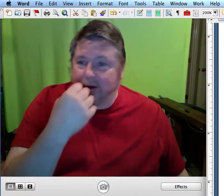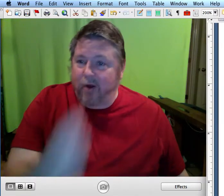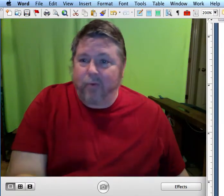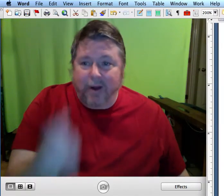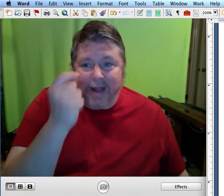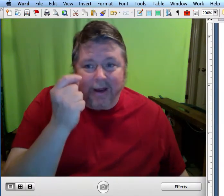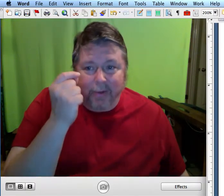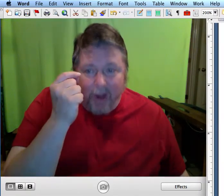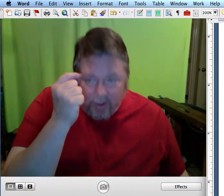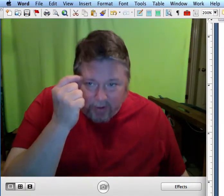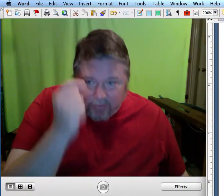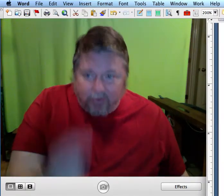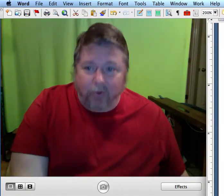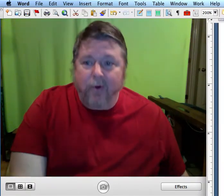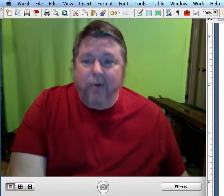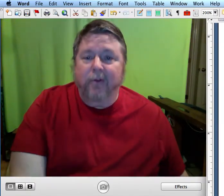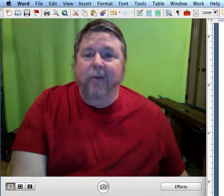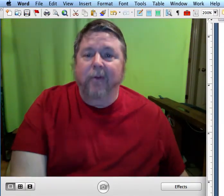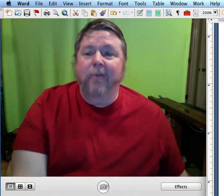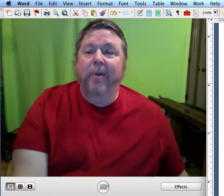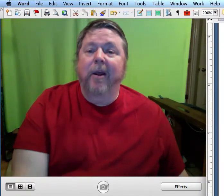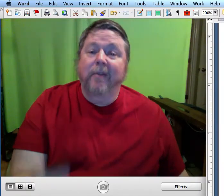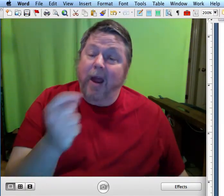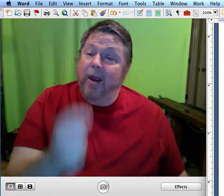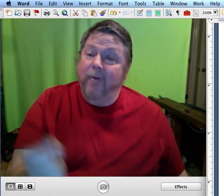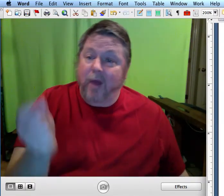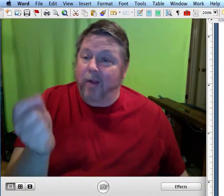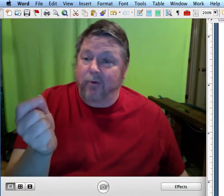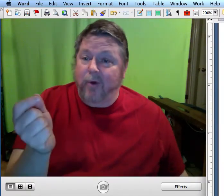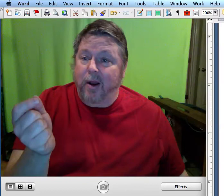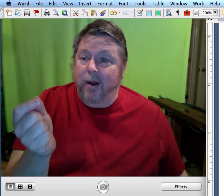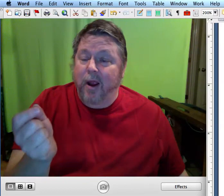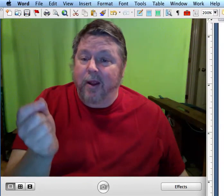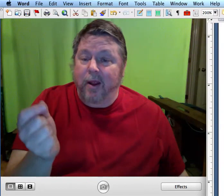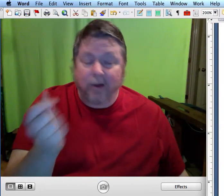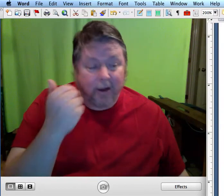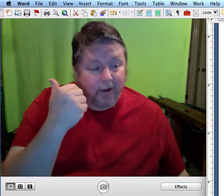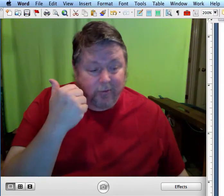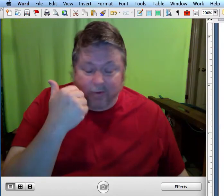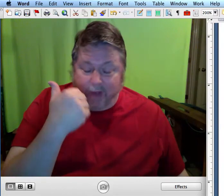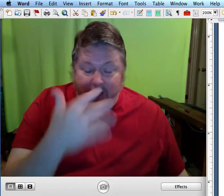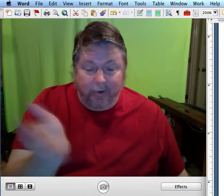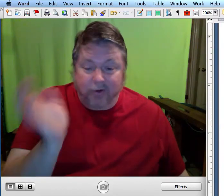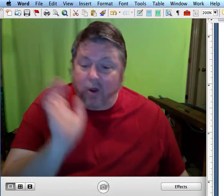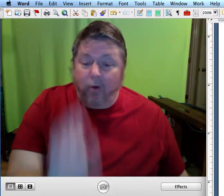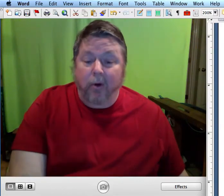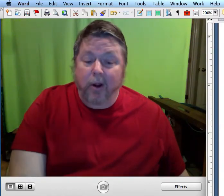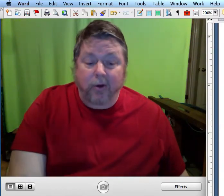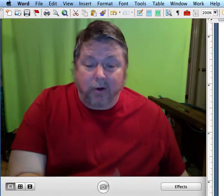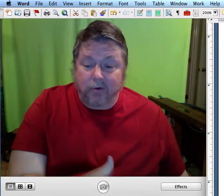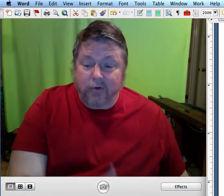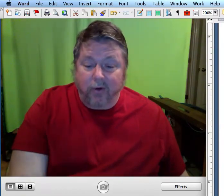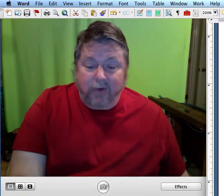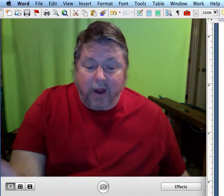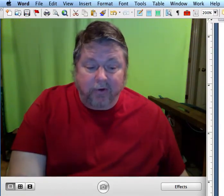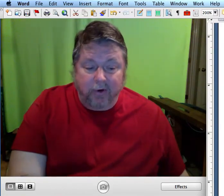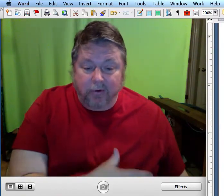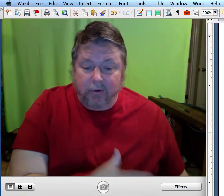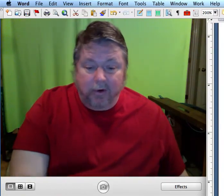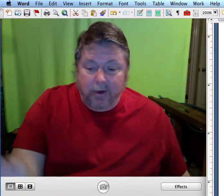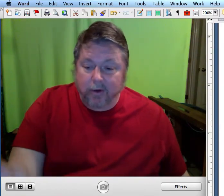I don't want that to be the sole focus of this, because I have gone through training that was the goal. You tear yourself